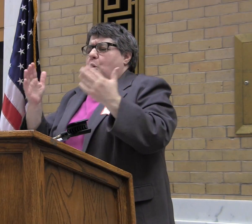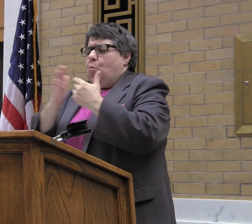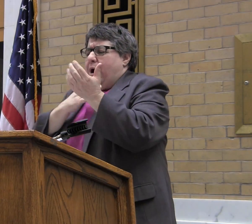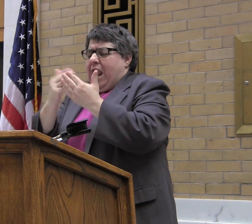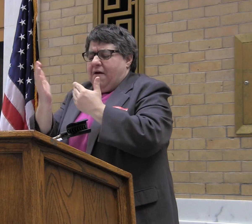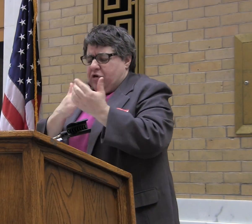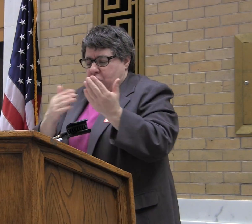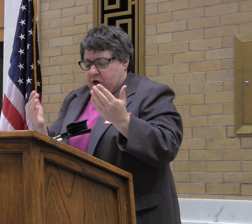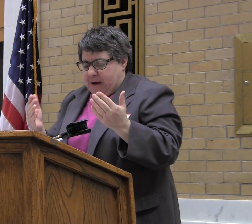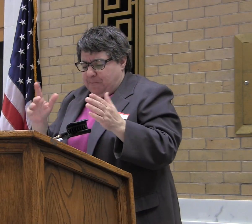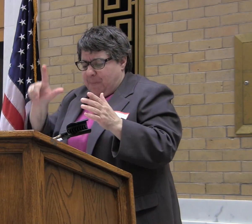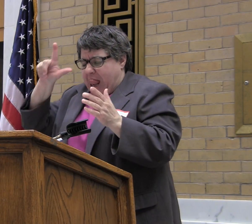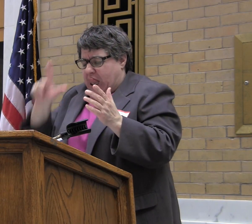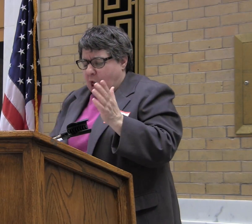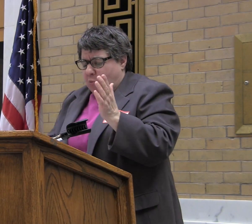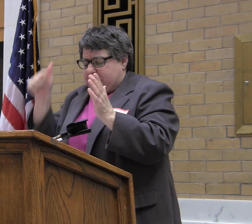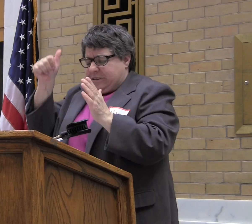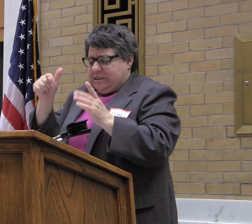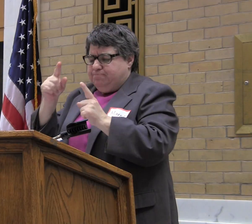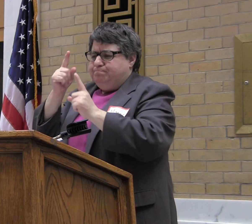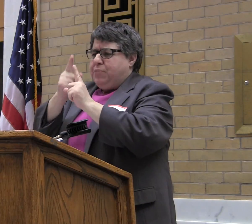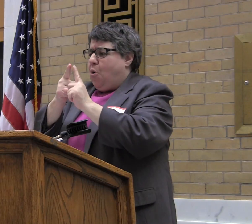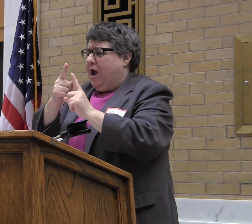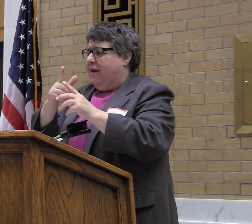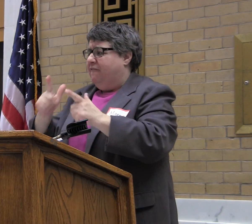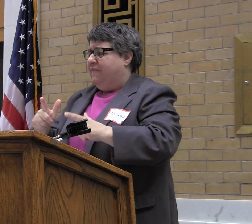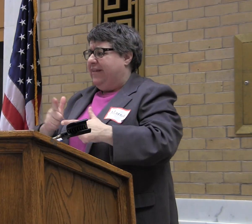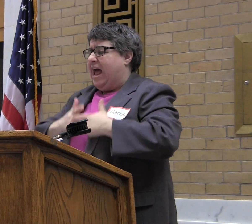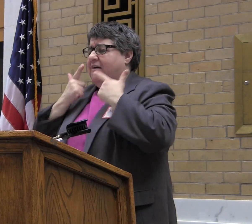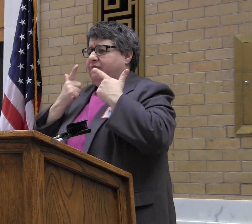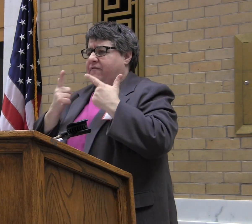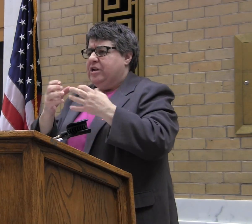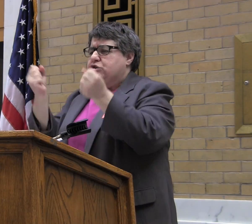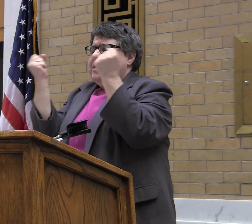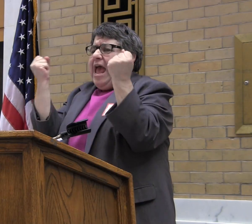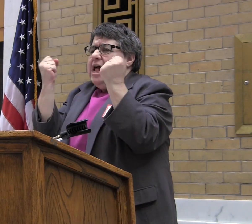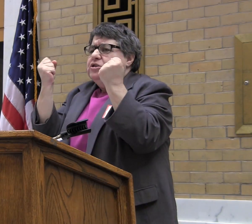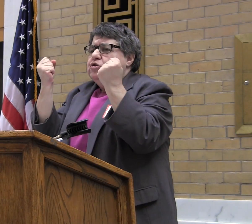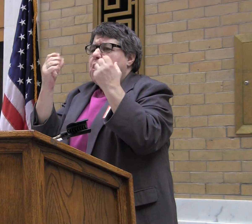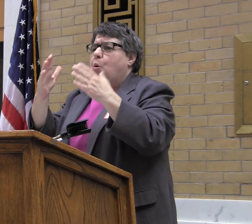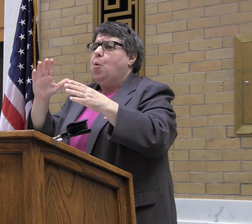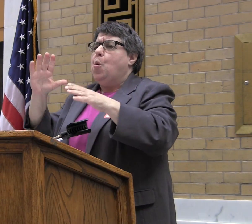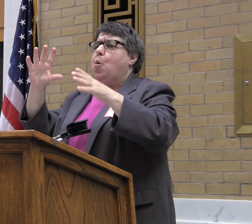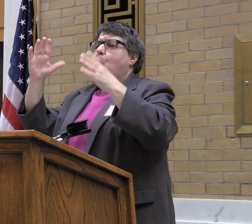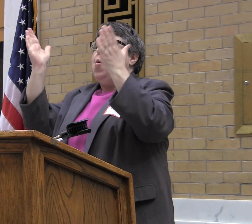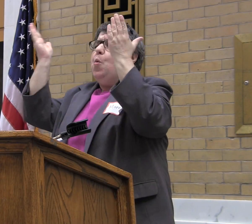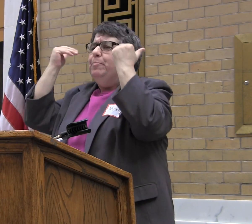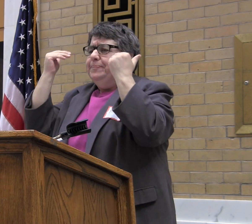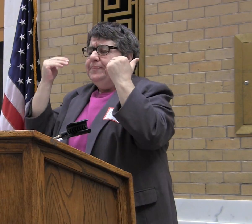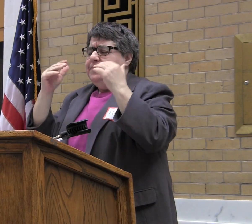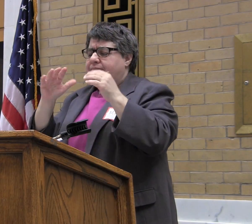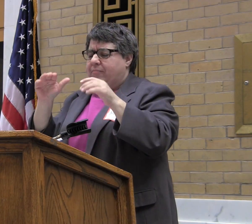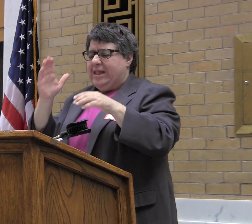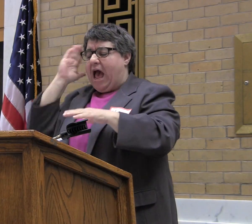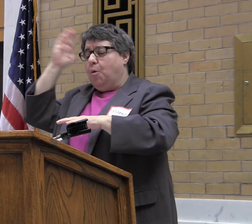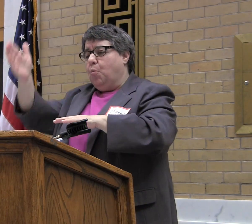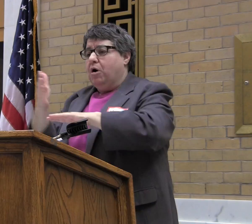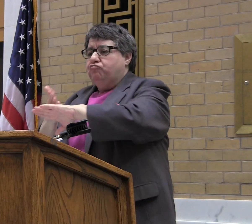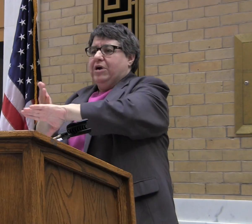hallucinating, whatever behaviors were happening, at my lowest point of my life, she was there, she gave me hope,